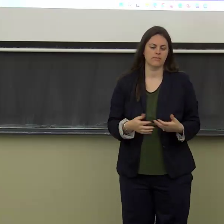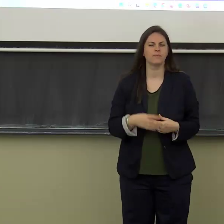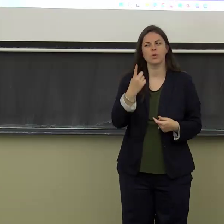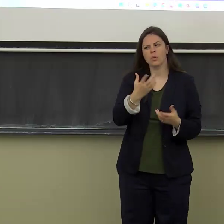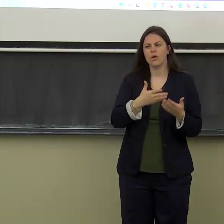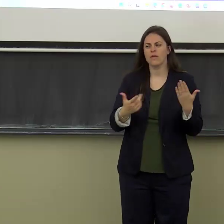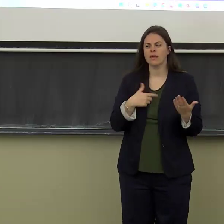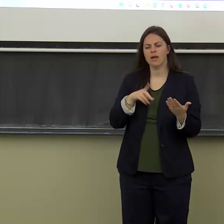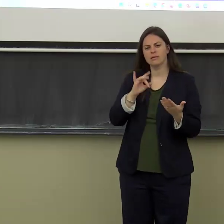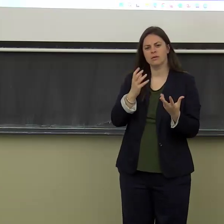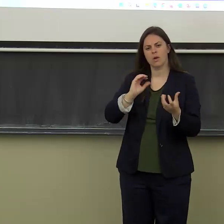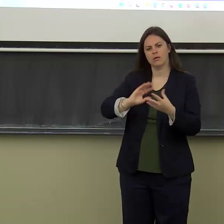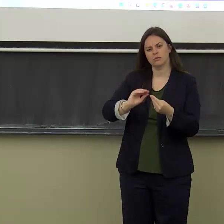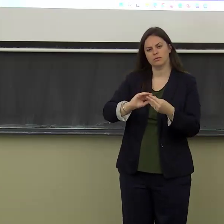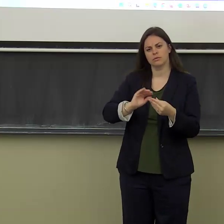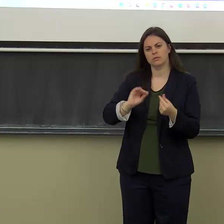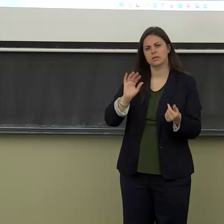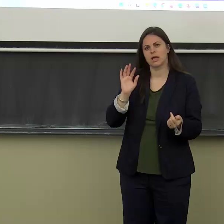One thing I wanted to say to